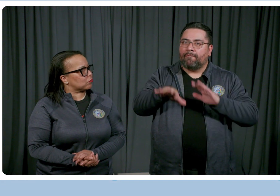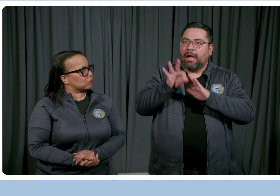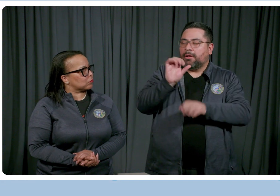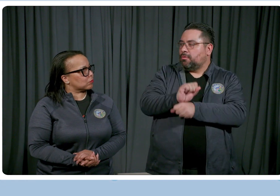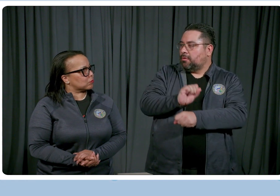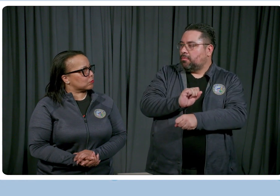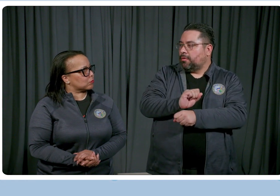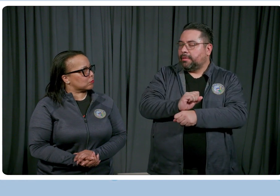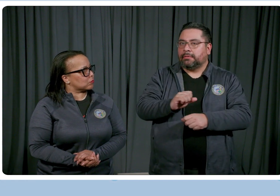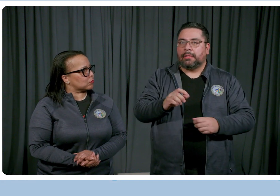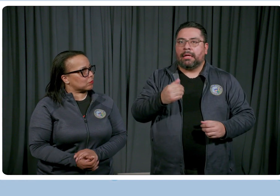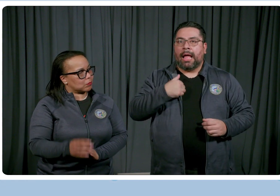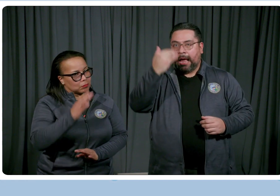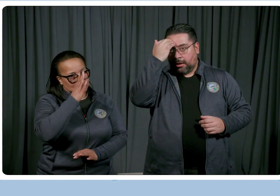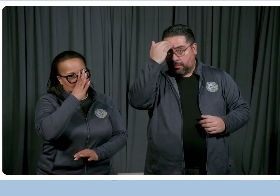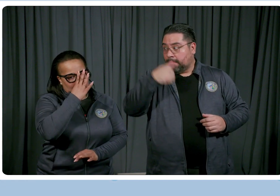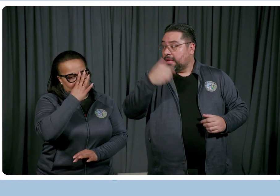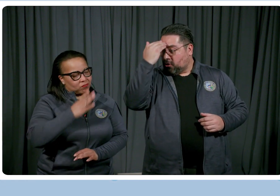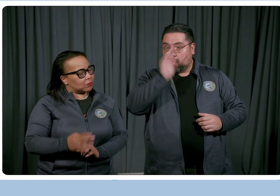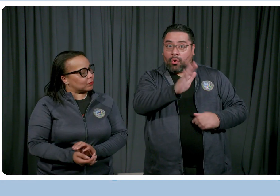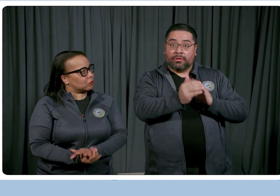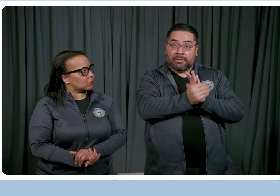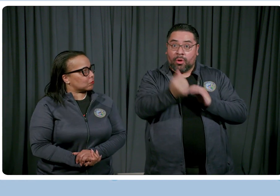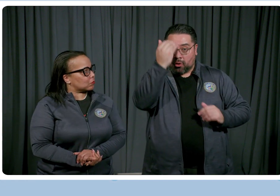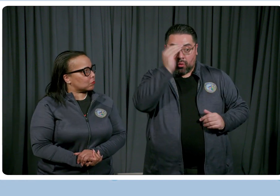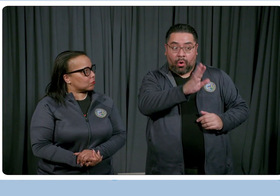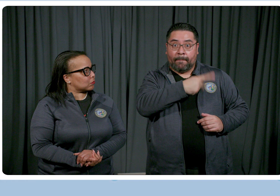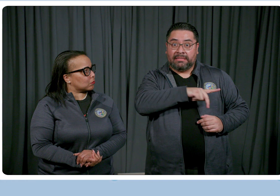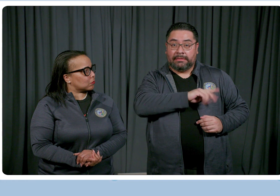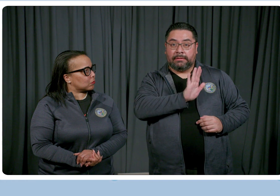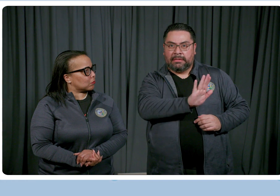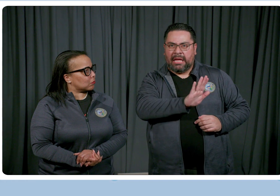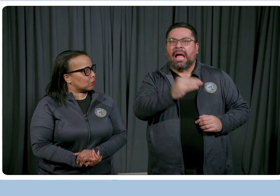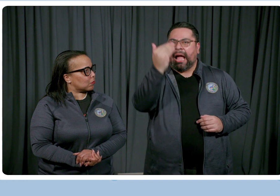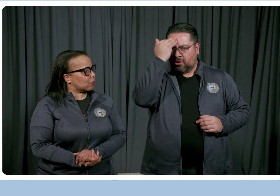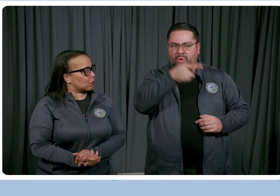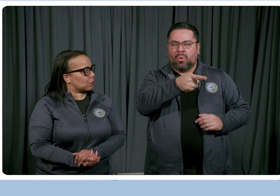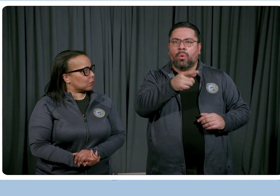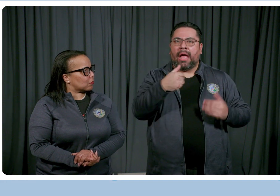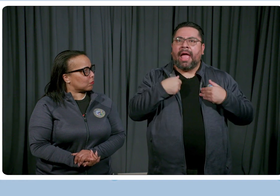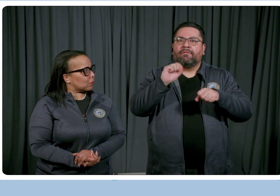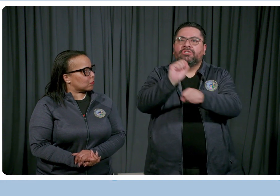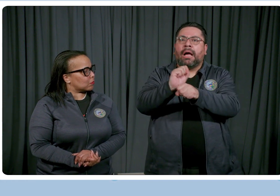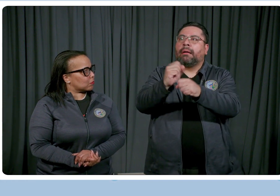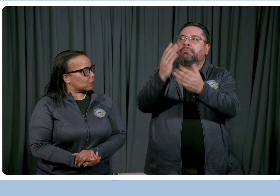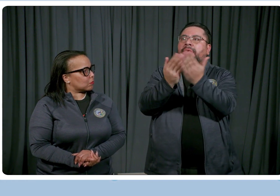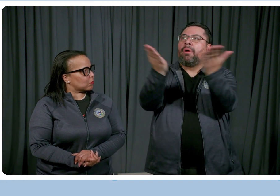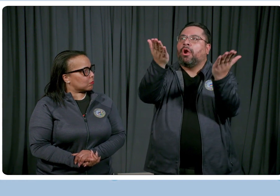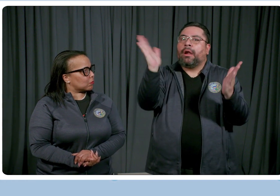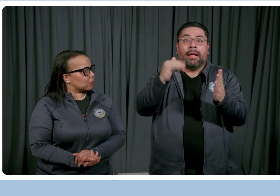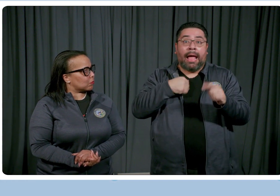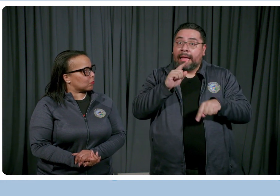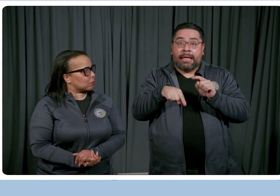find employment. And just knowing her skills and her personality, I knew that there was something there for her. I